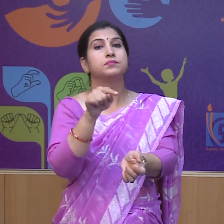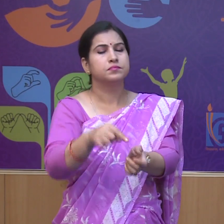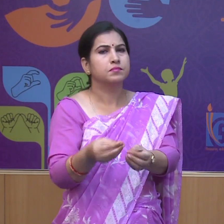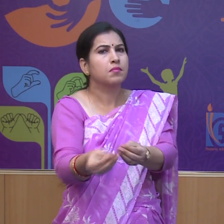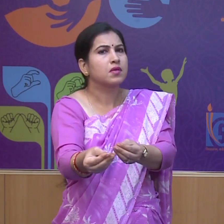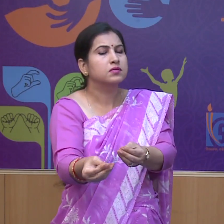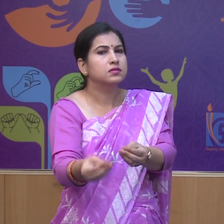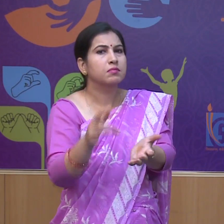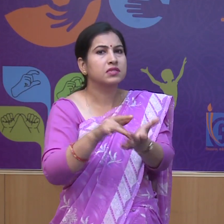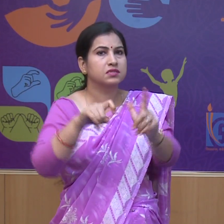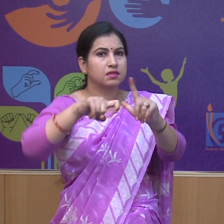near Kanpur